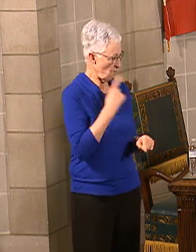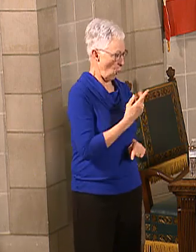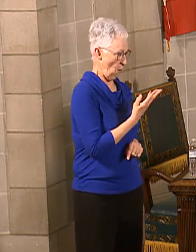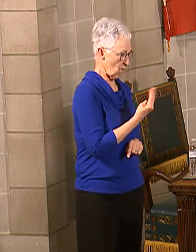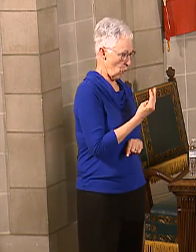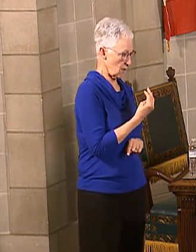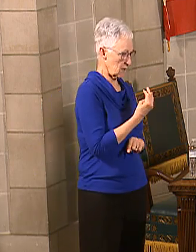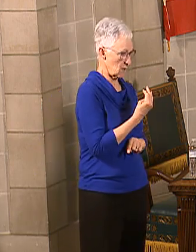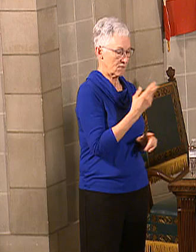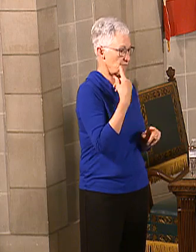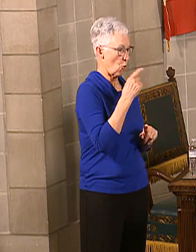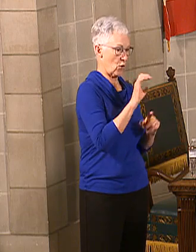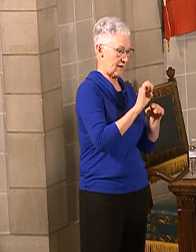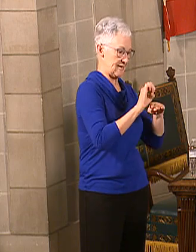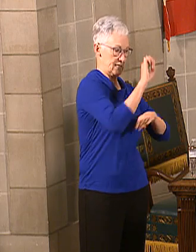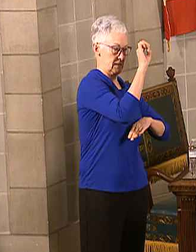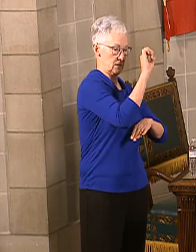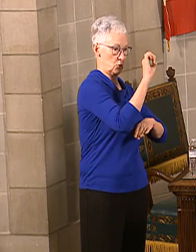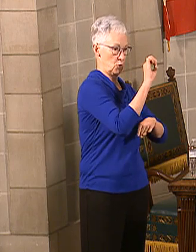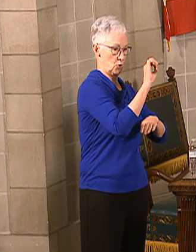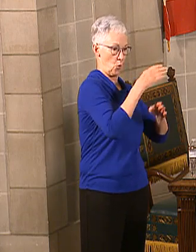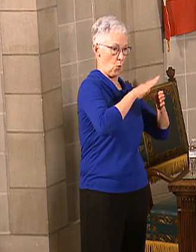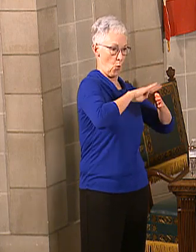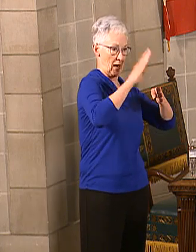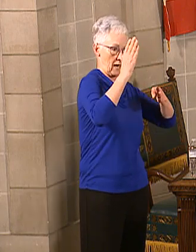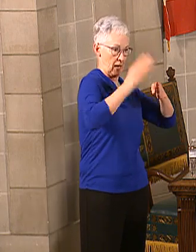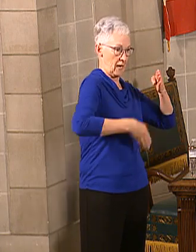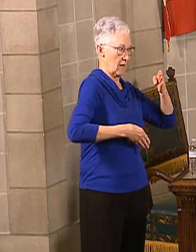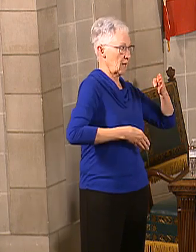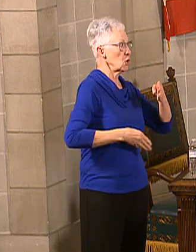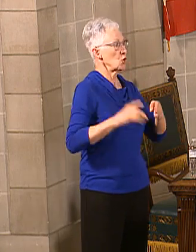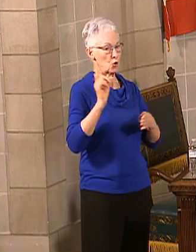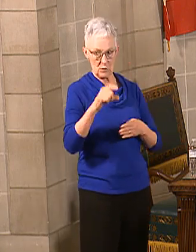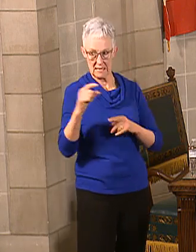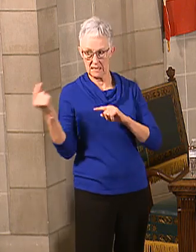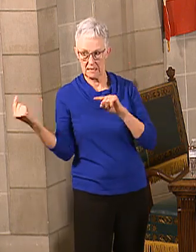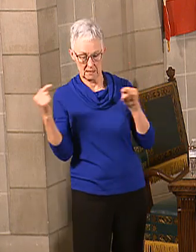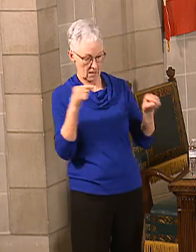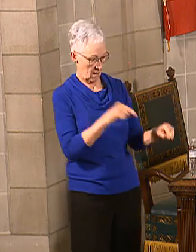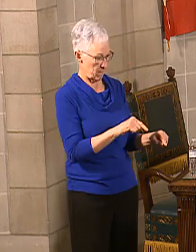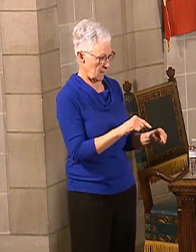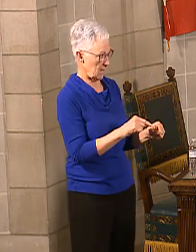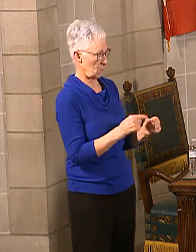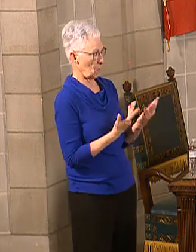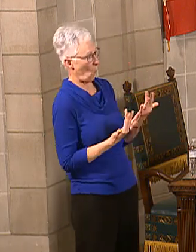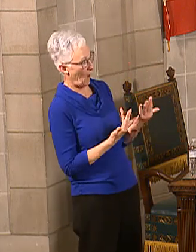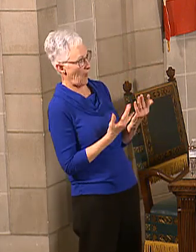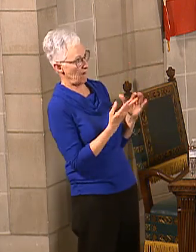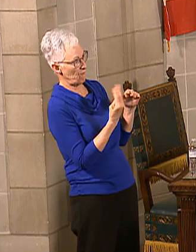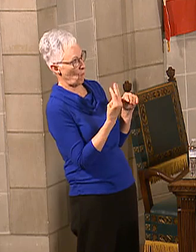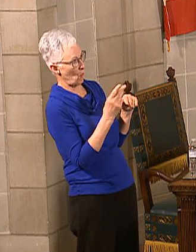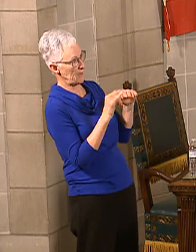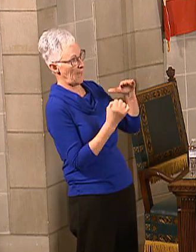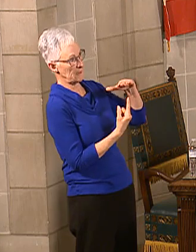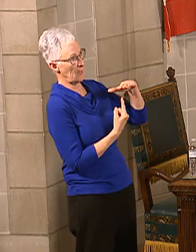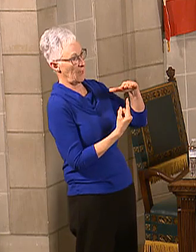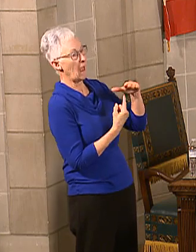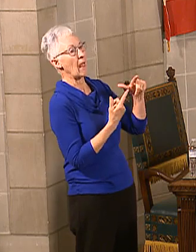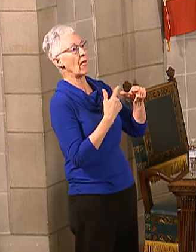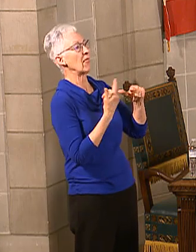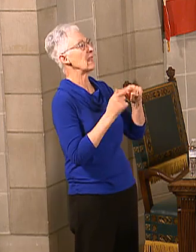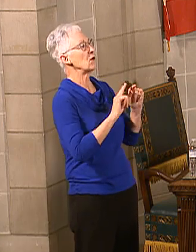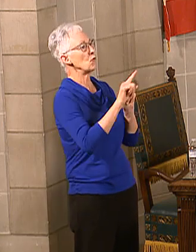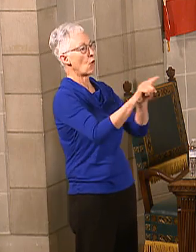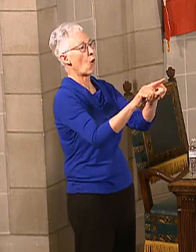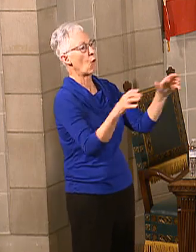can go out. So you're pretty much missed your opportunity at this point to be able to do that now. So everybody who's coming here, now this does